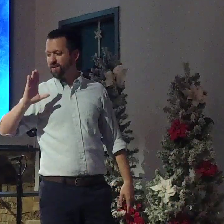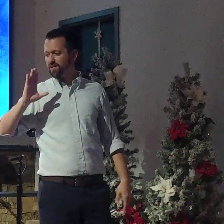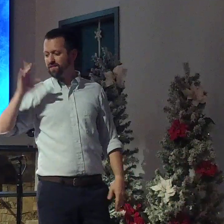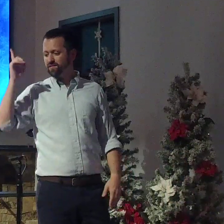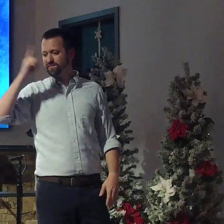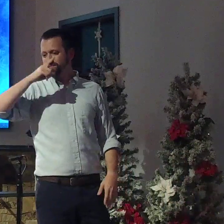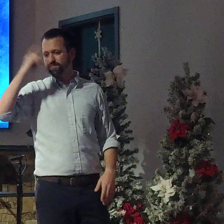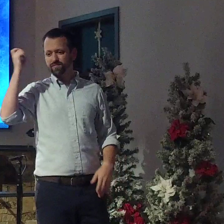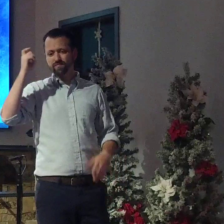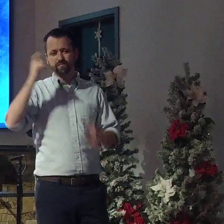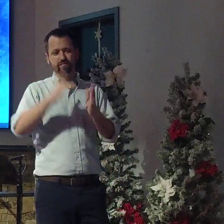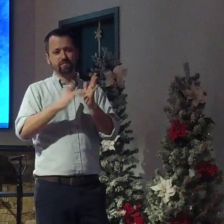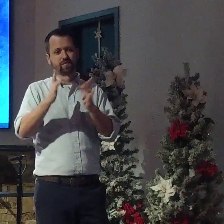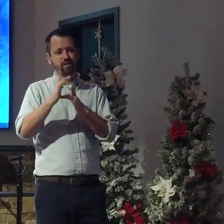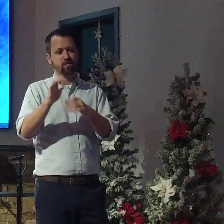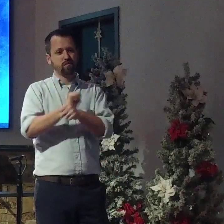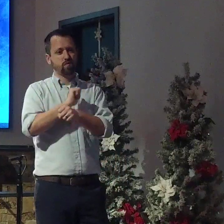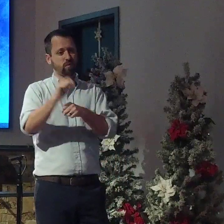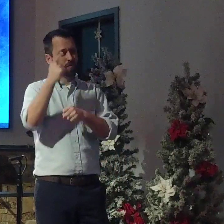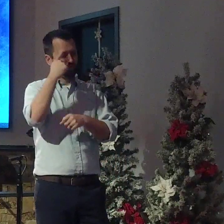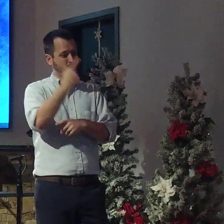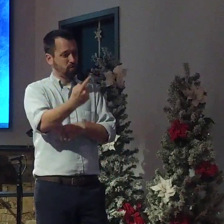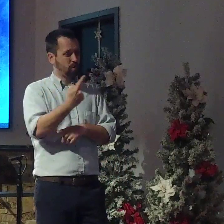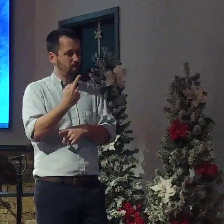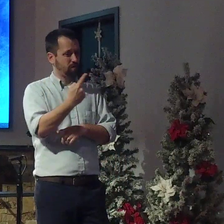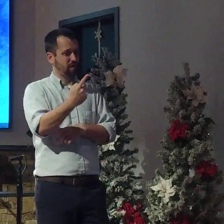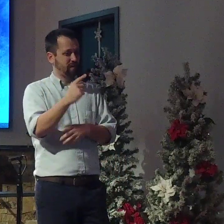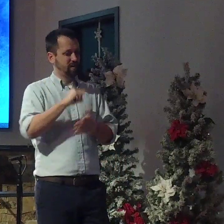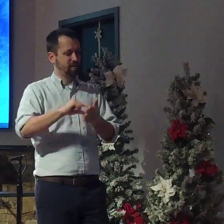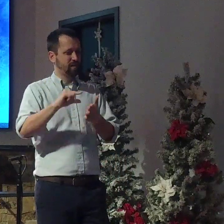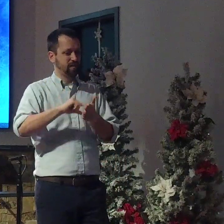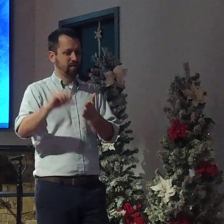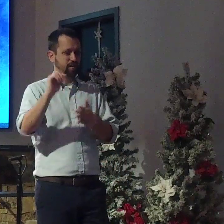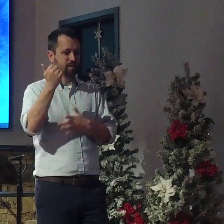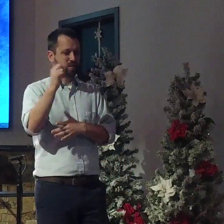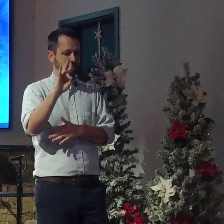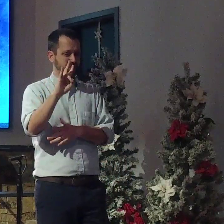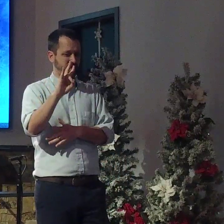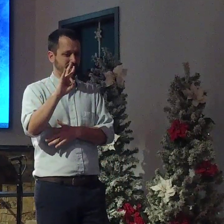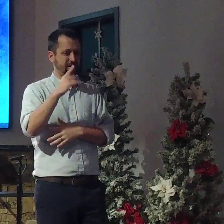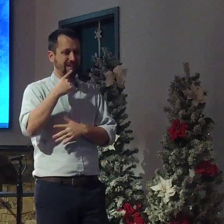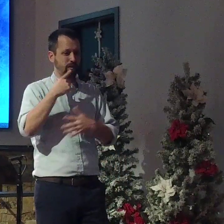the offering of the body of Jesus Christ. And what are the next three words?